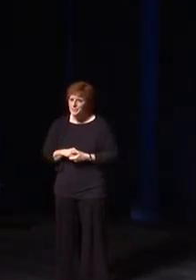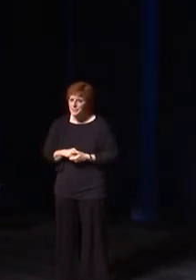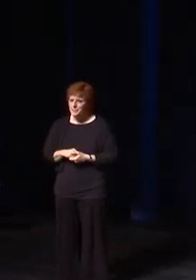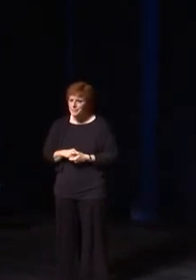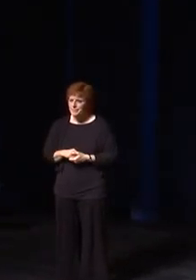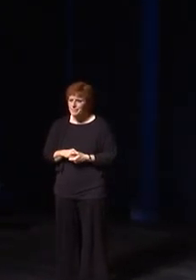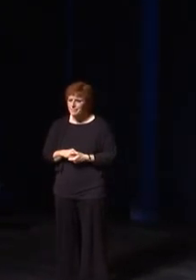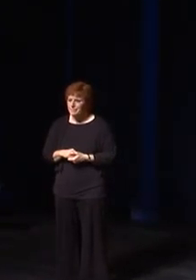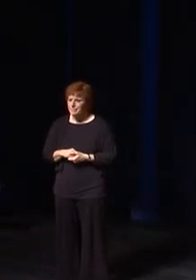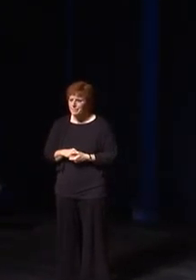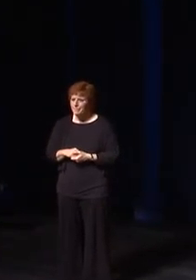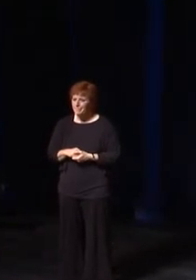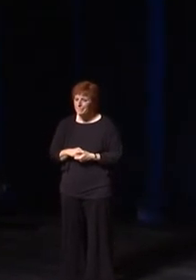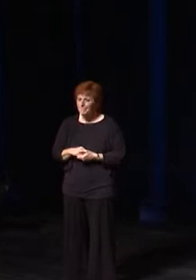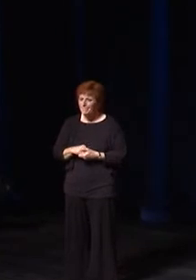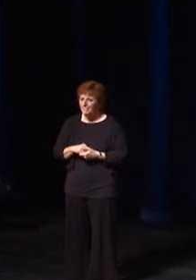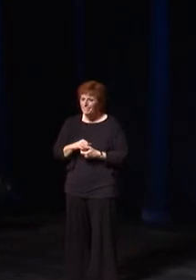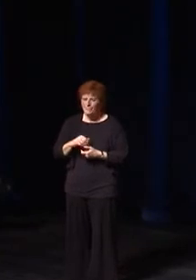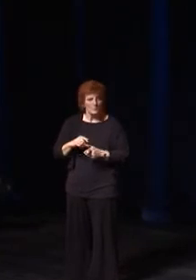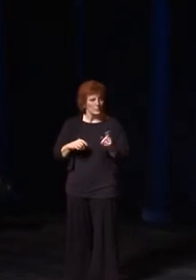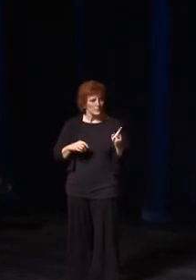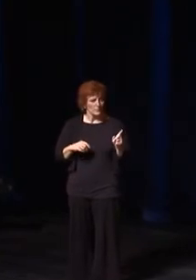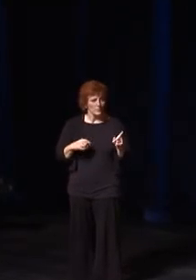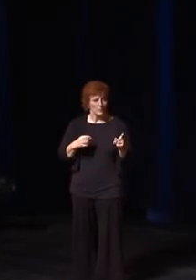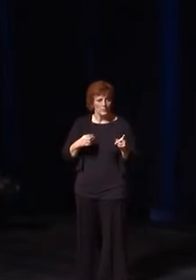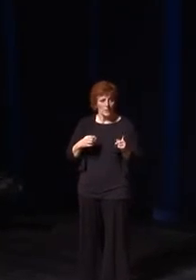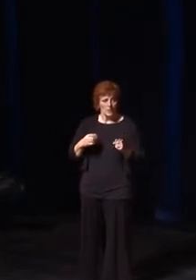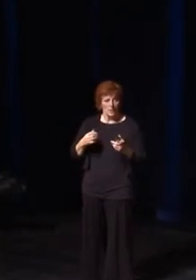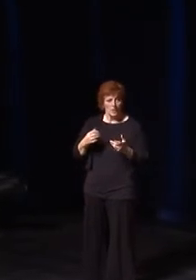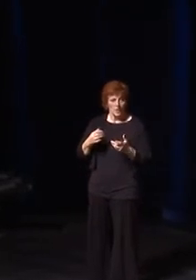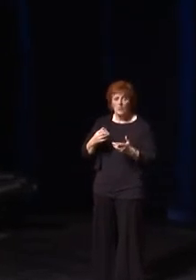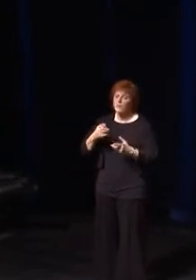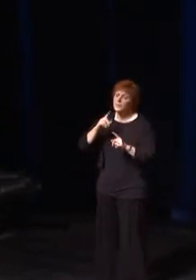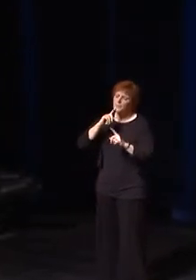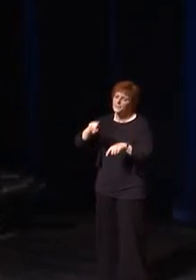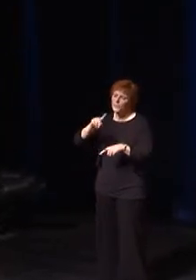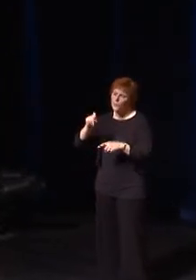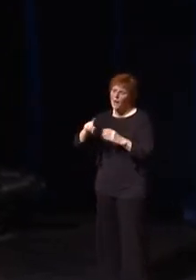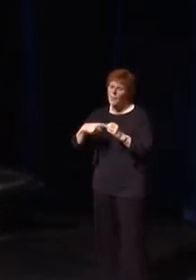how should I put this? Well, let's talk about, I'm going to answer your question about instinct.